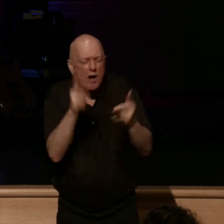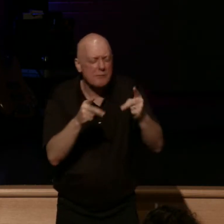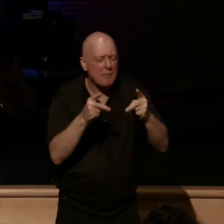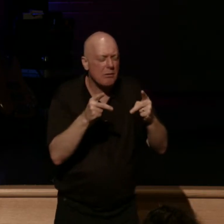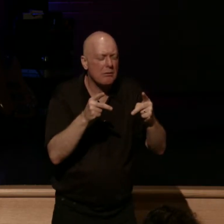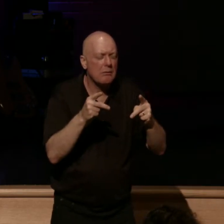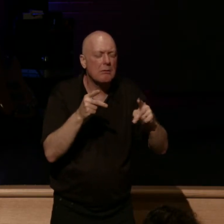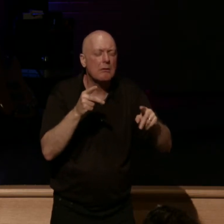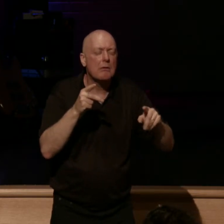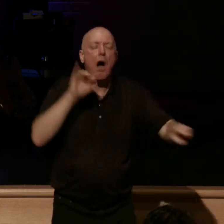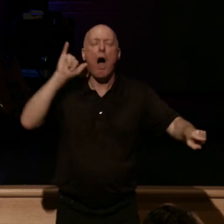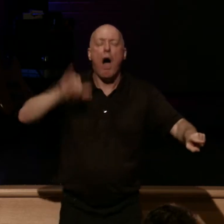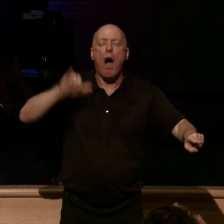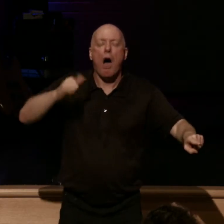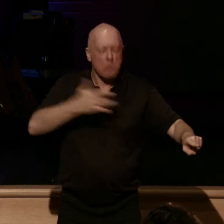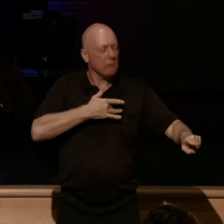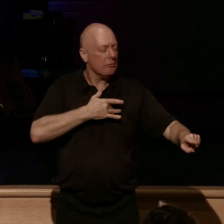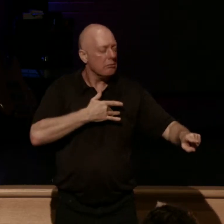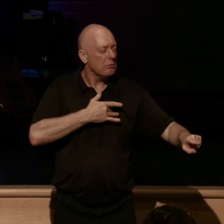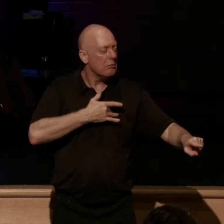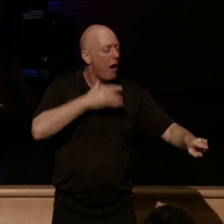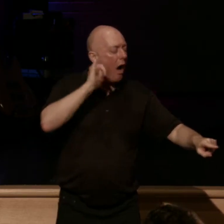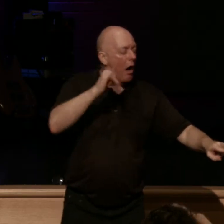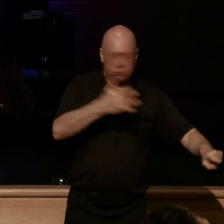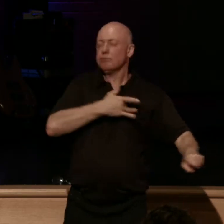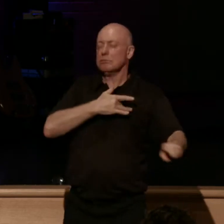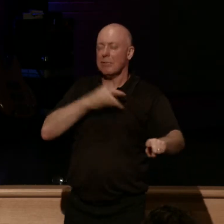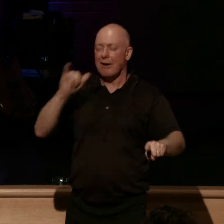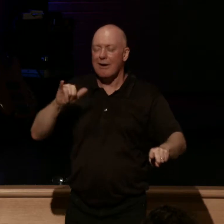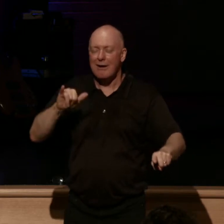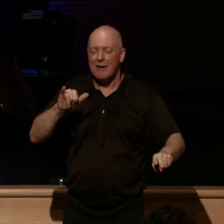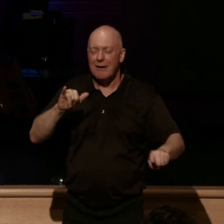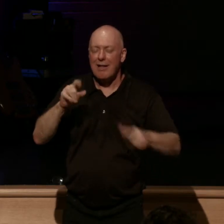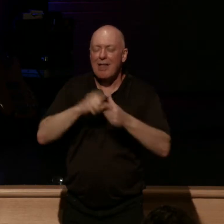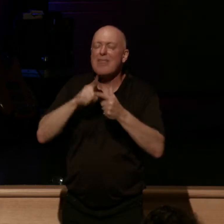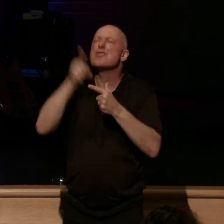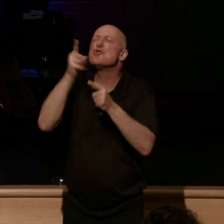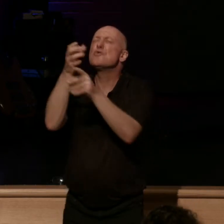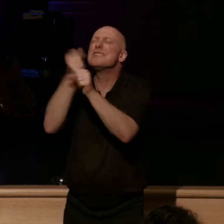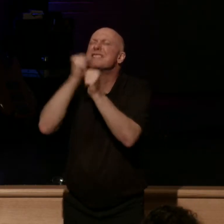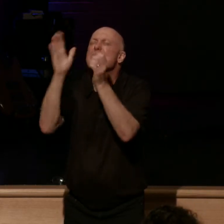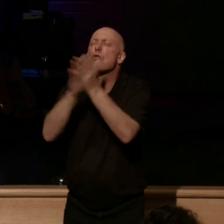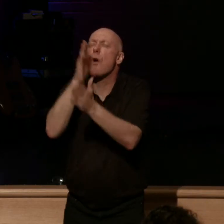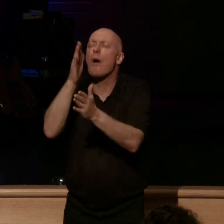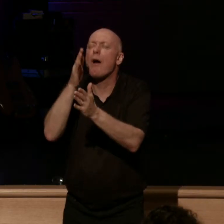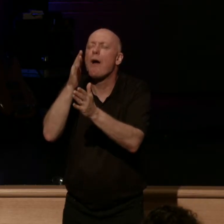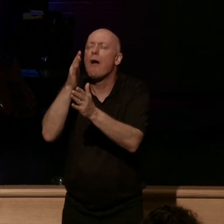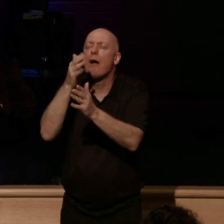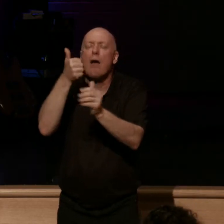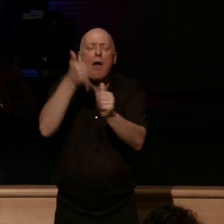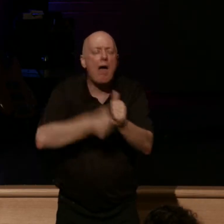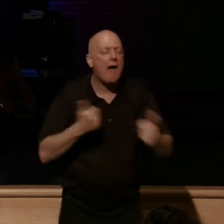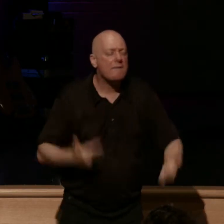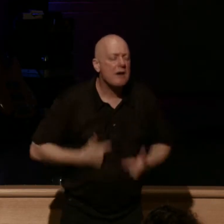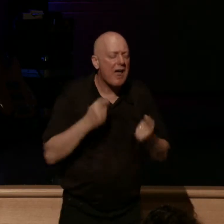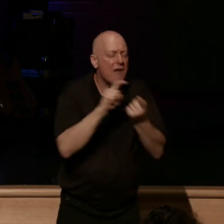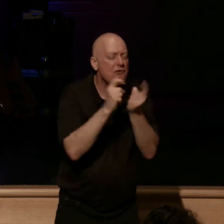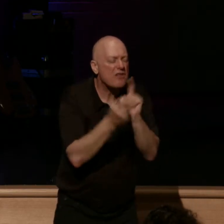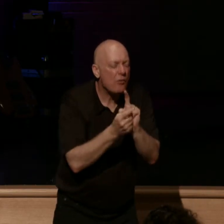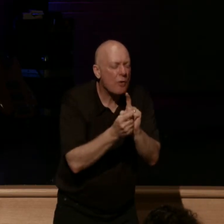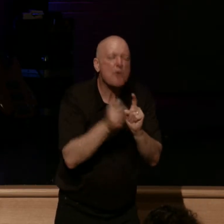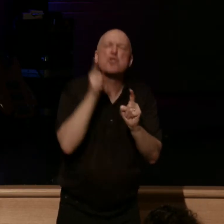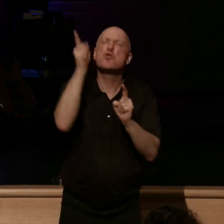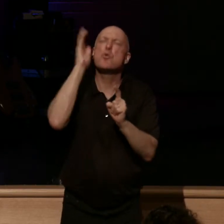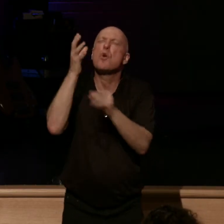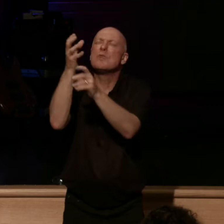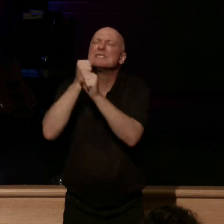to see salvation in the Lord Jesus Christ today. Lord, would you do that? Why? That's when you get glory. This is when every life that is transformed from you get glory. So